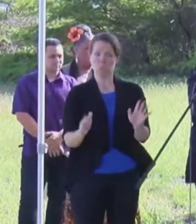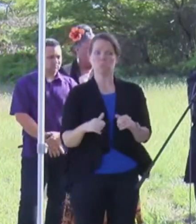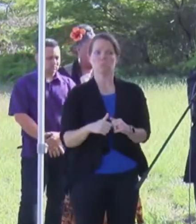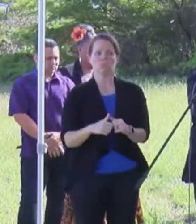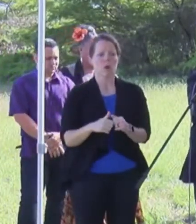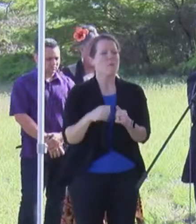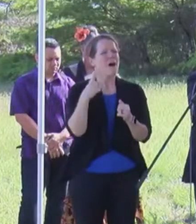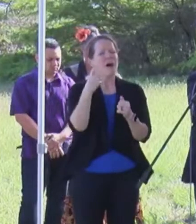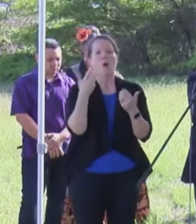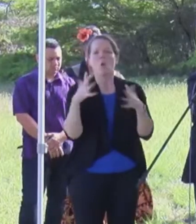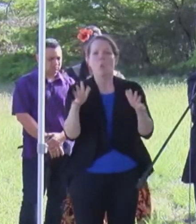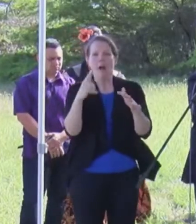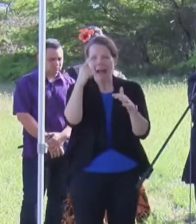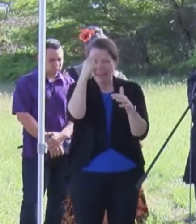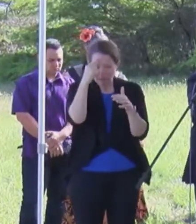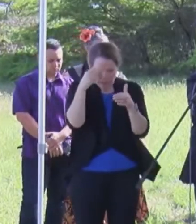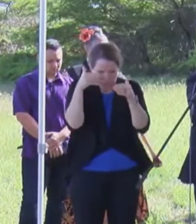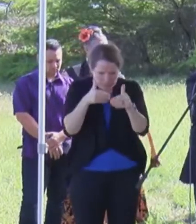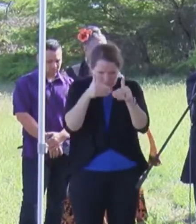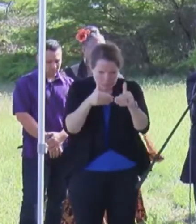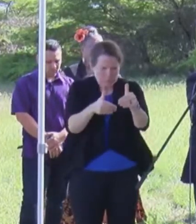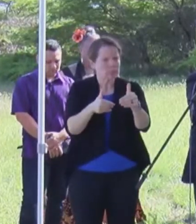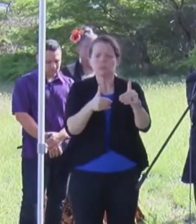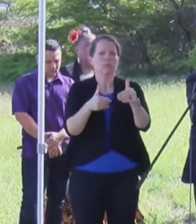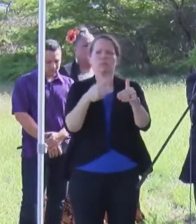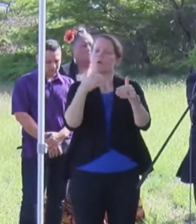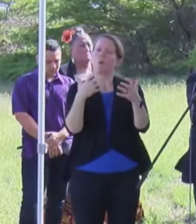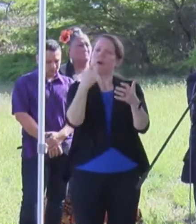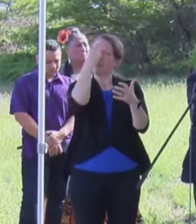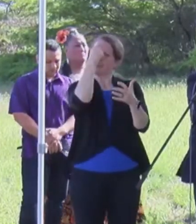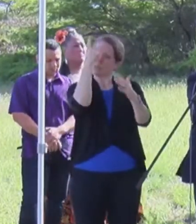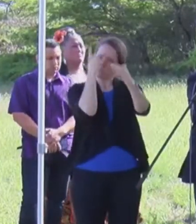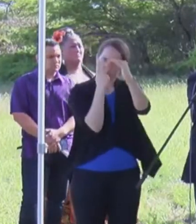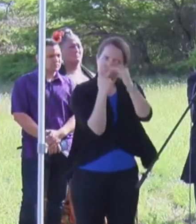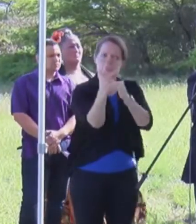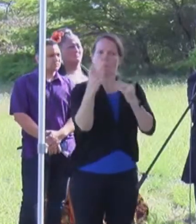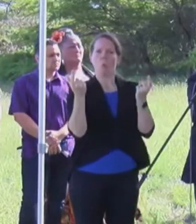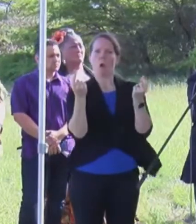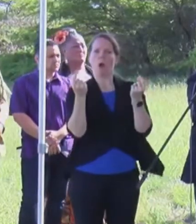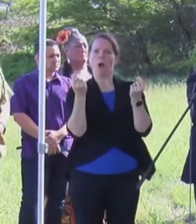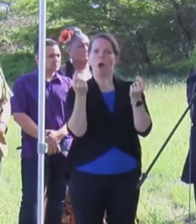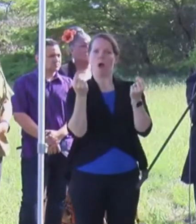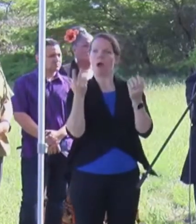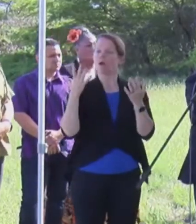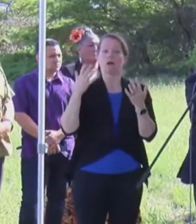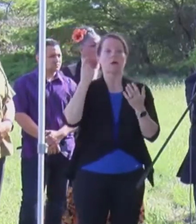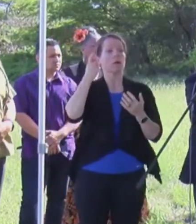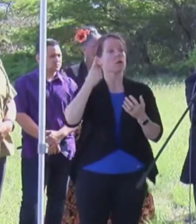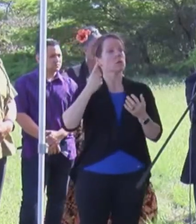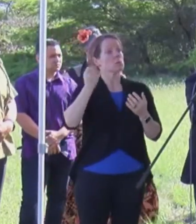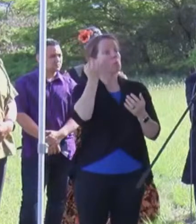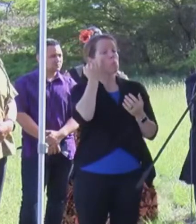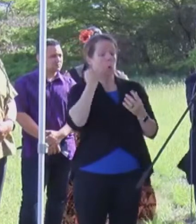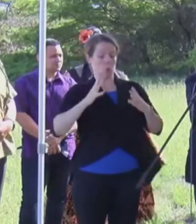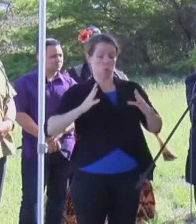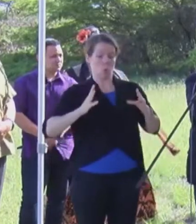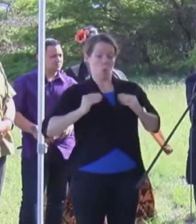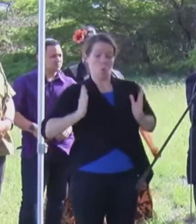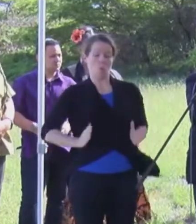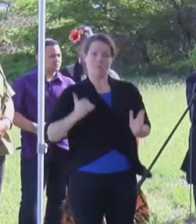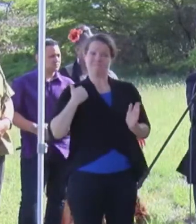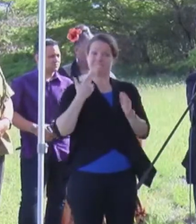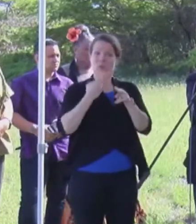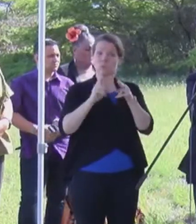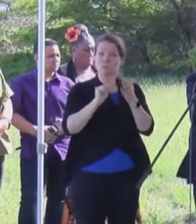we address short-term rentals, which is give people an opportunity, if it's possible, for them to gradually transition from short-term rentals to long-term